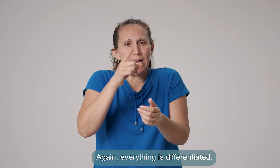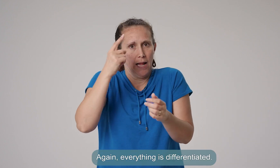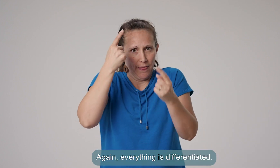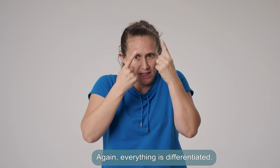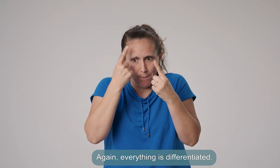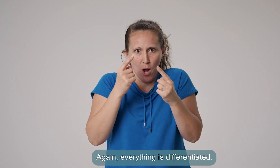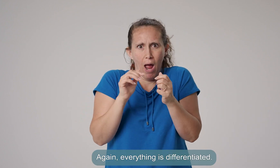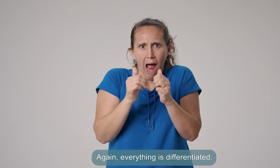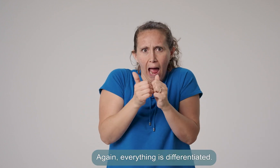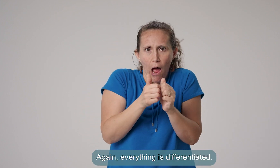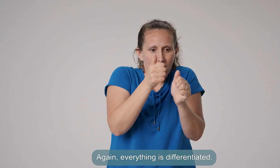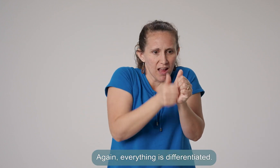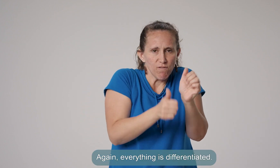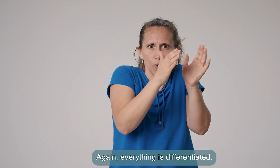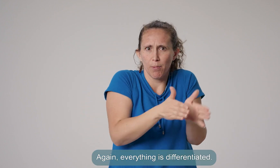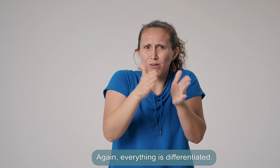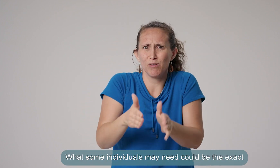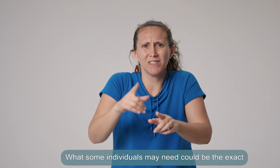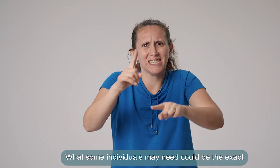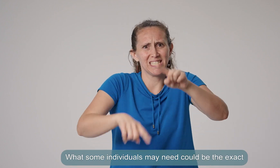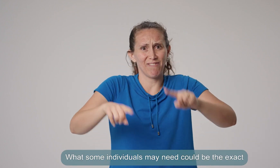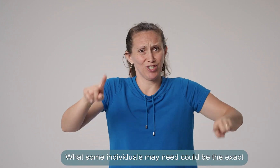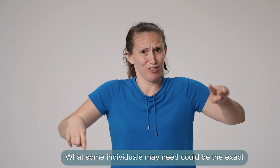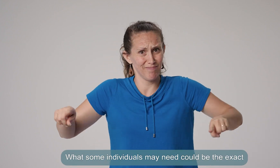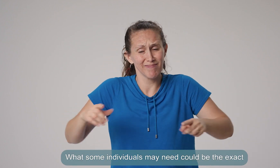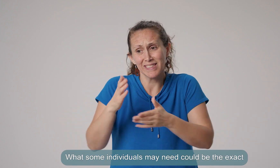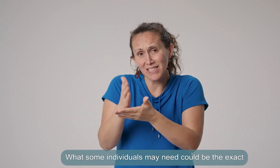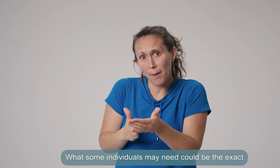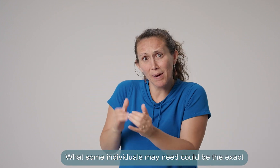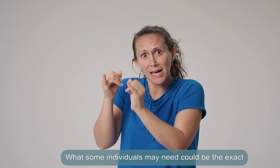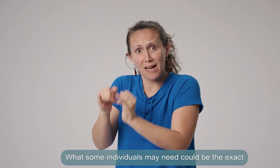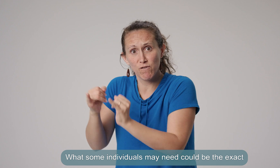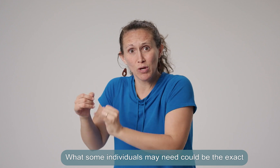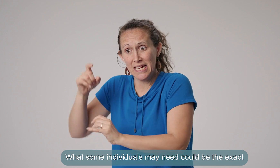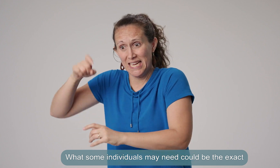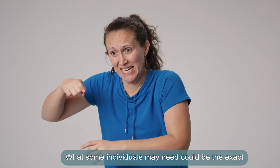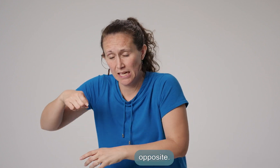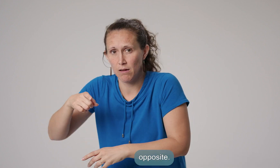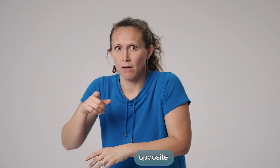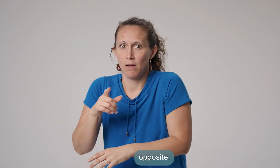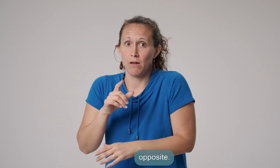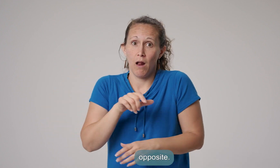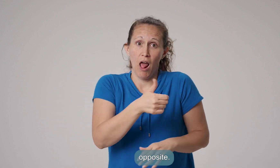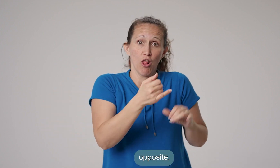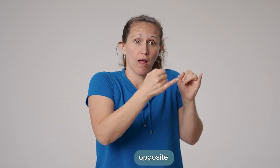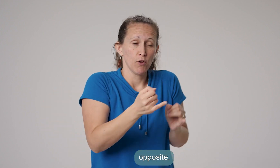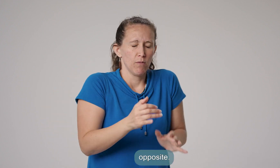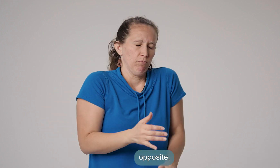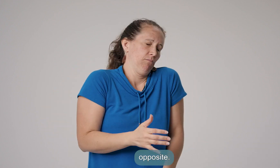Again, everything is differentiated. What some individuals may need could be the exact opposite.